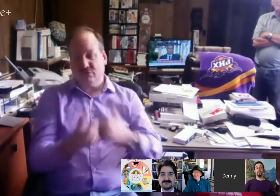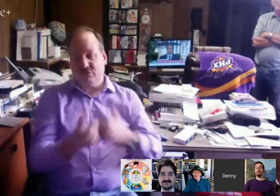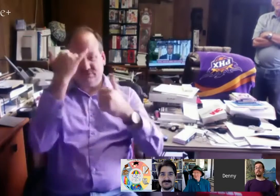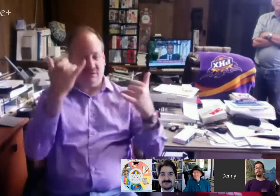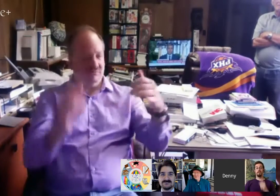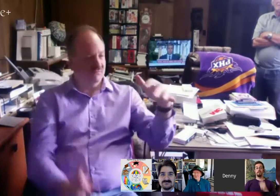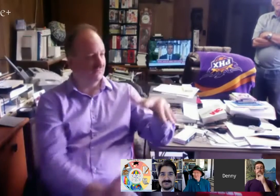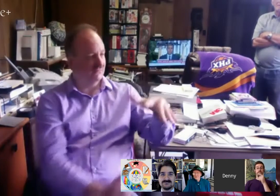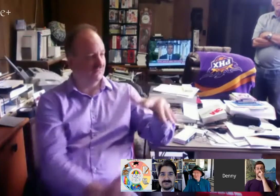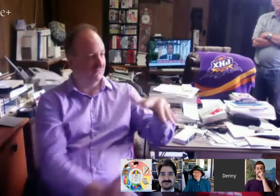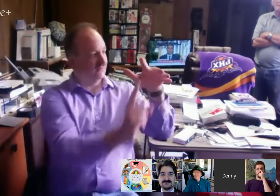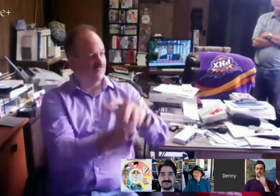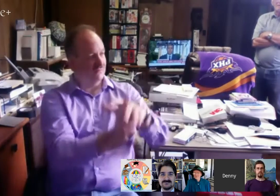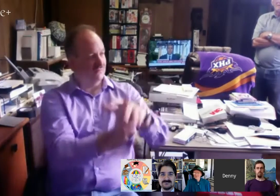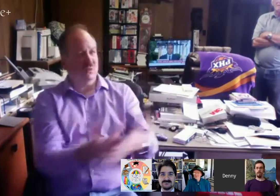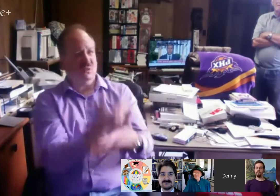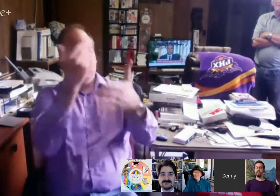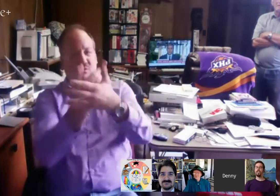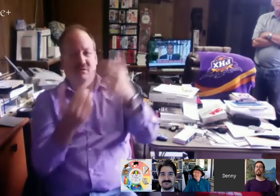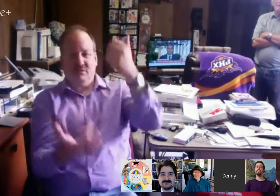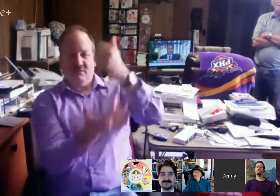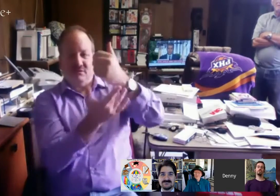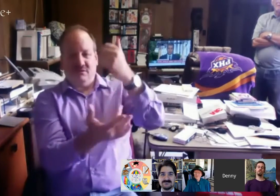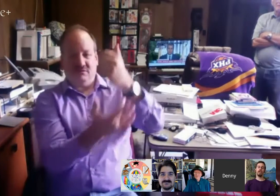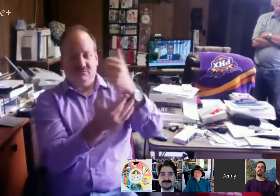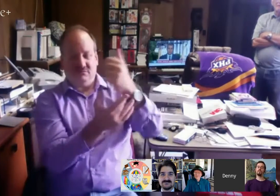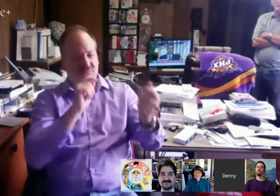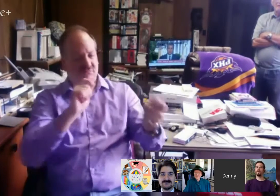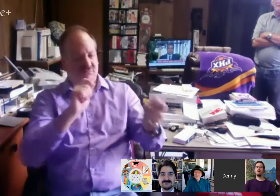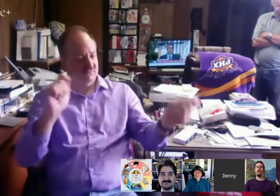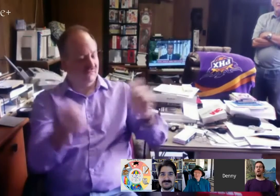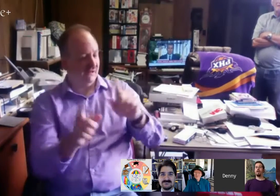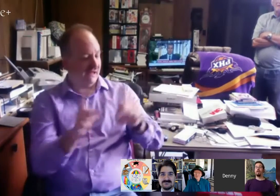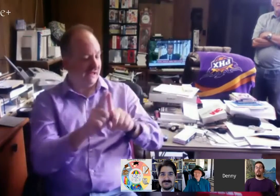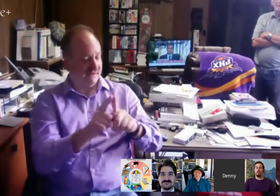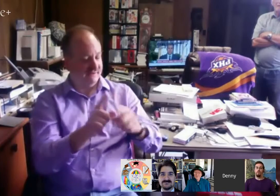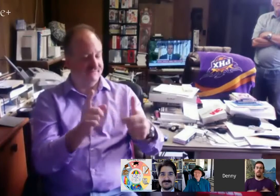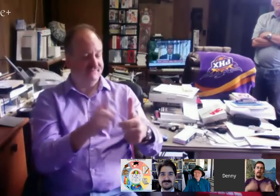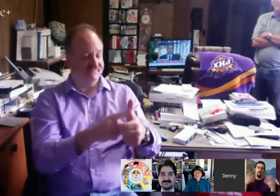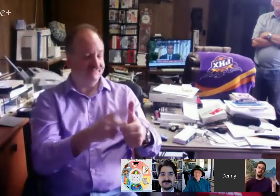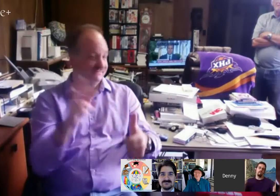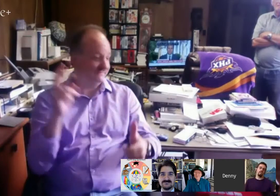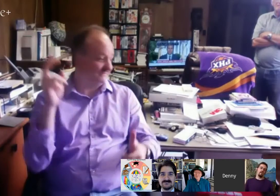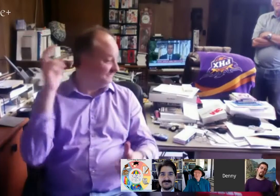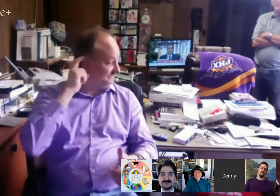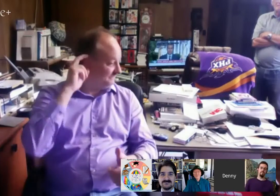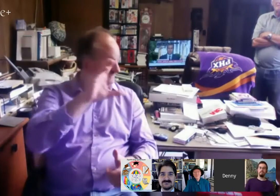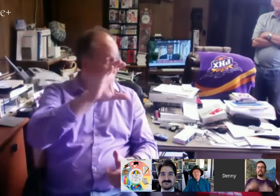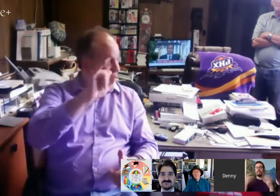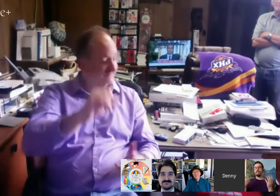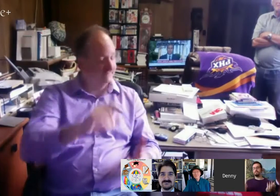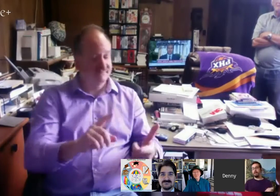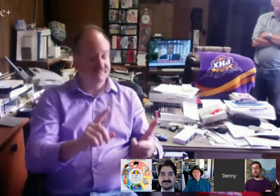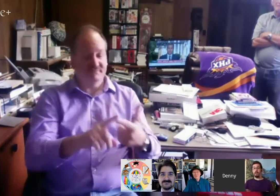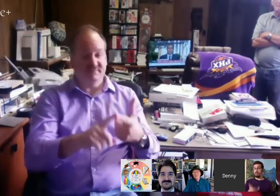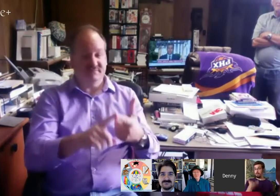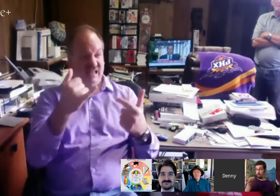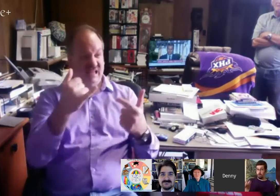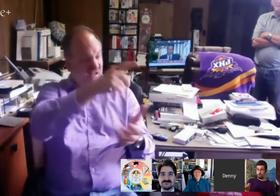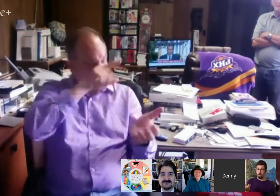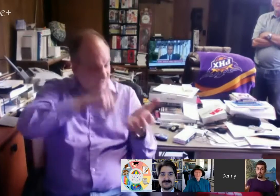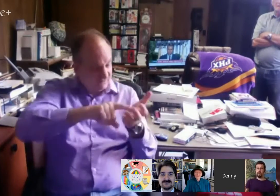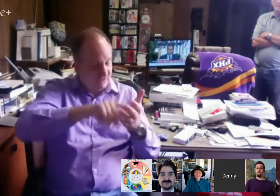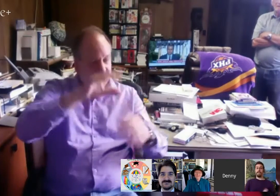Oh, yeah. We have a huge challenge with new technologies coming up, making things better,